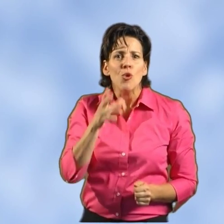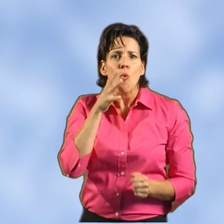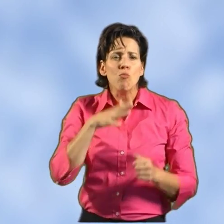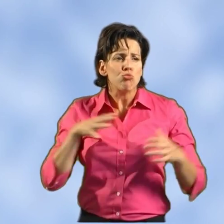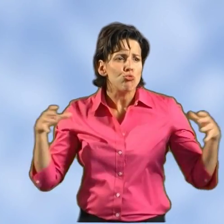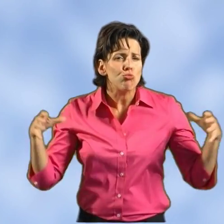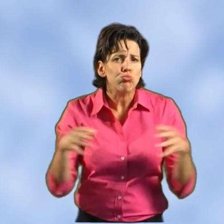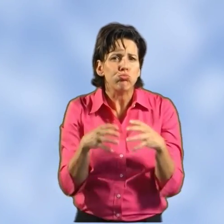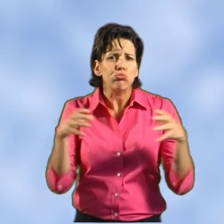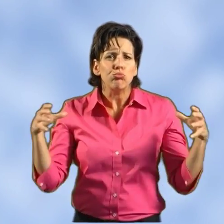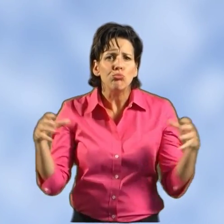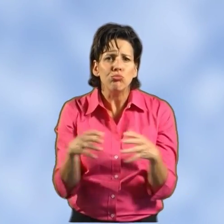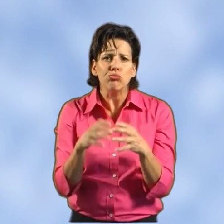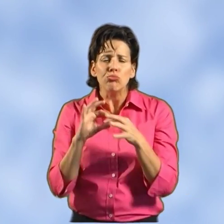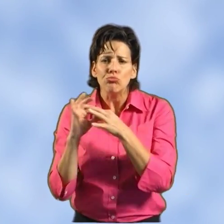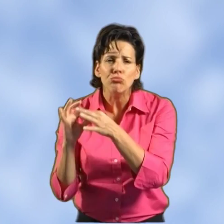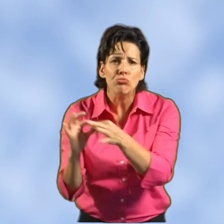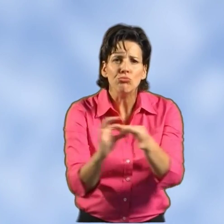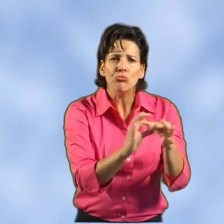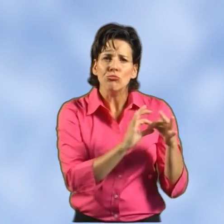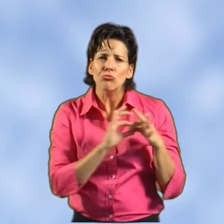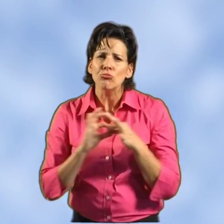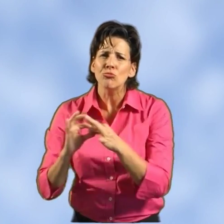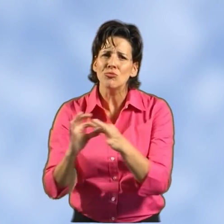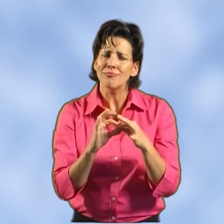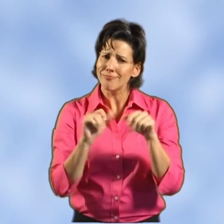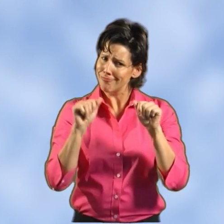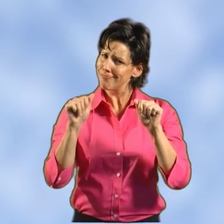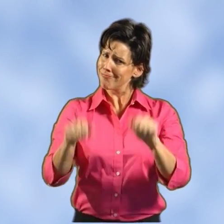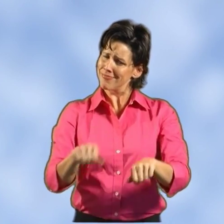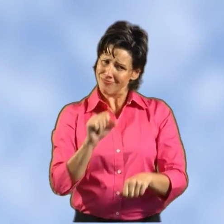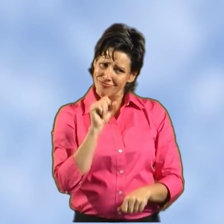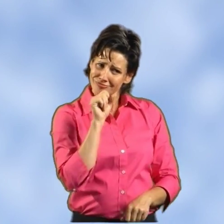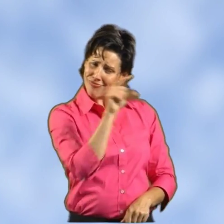panel discussions with deaf breast cancer survivors.